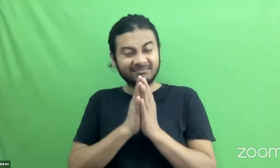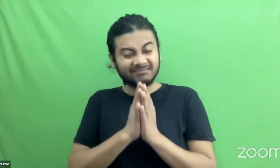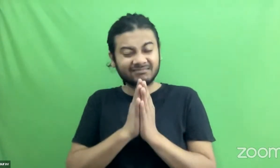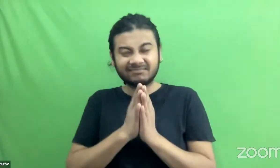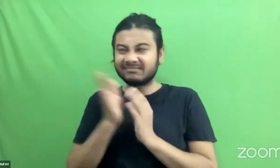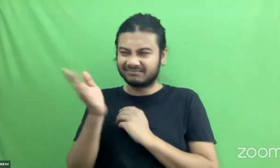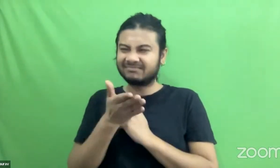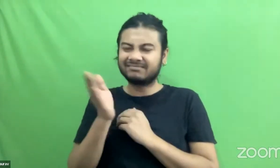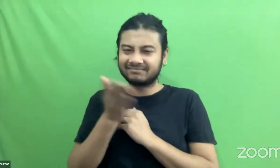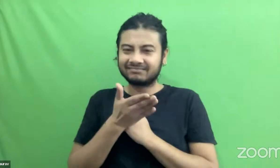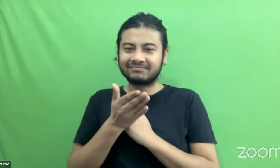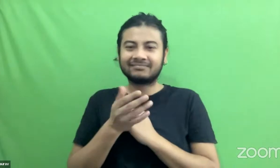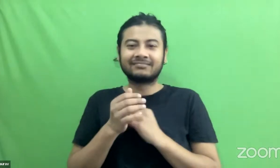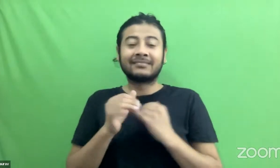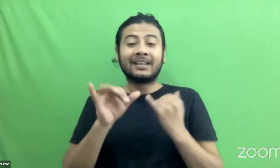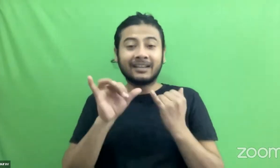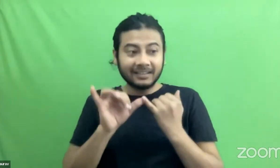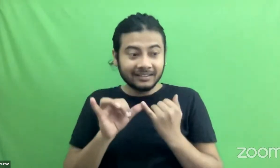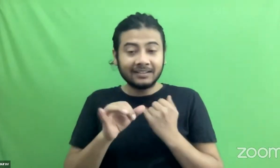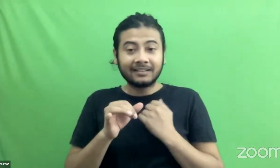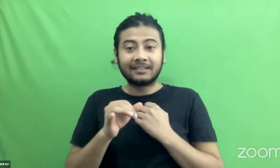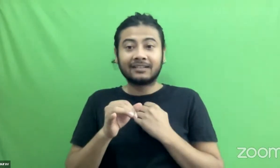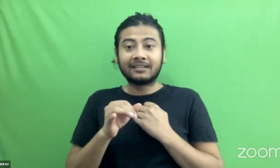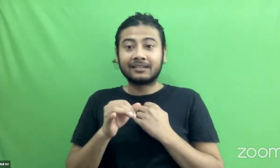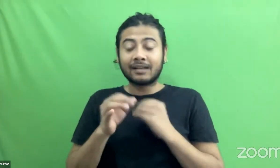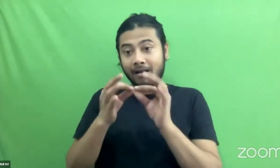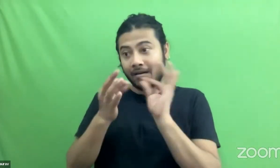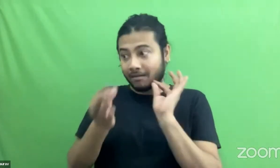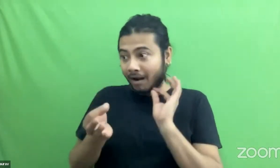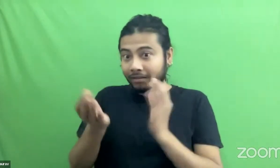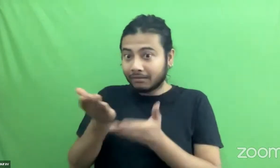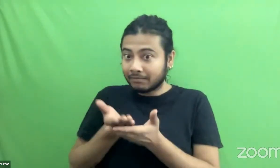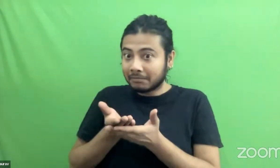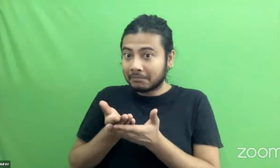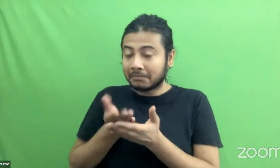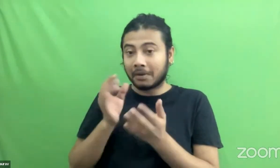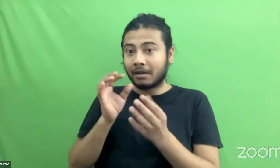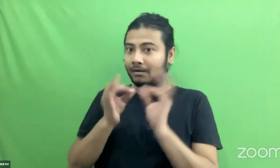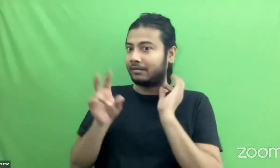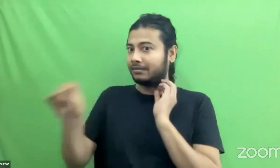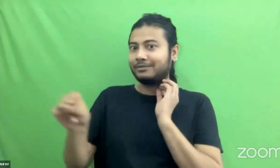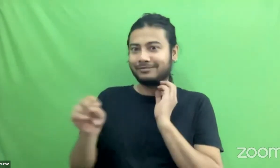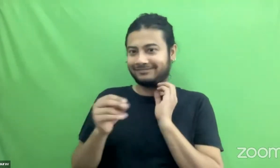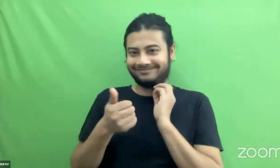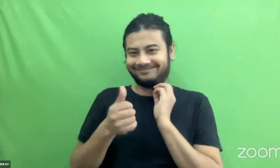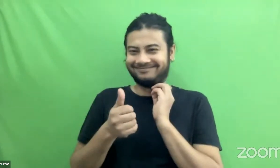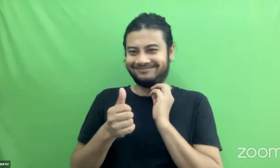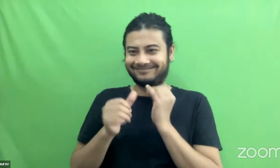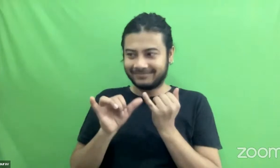so Krishna agrees, and then he gives us many opportunities to do service.